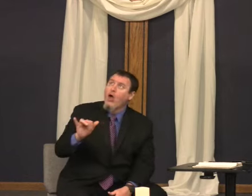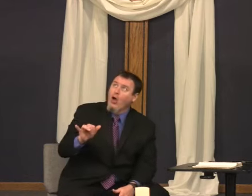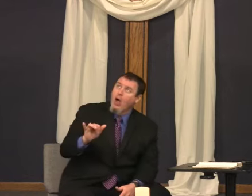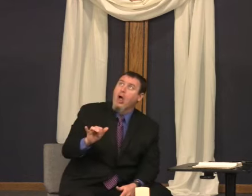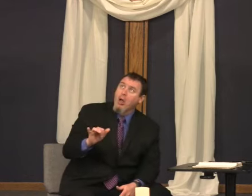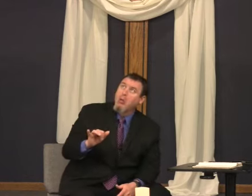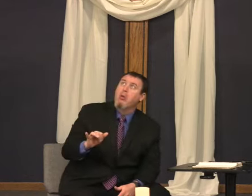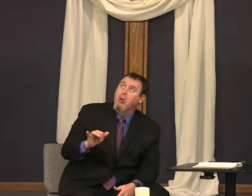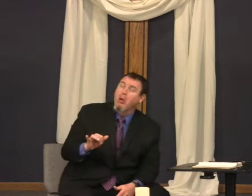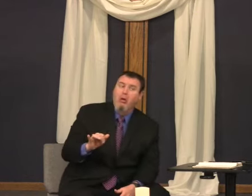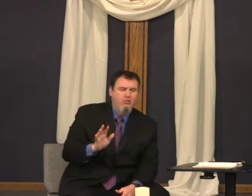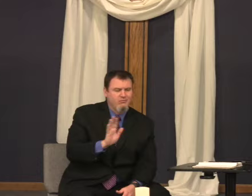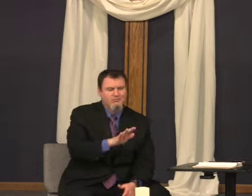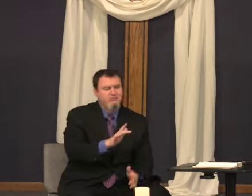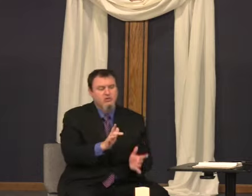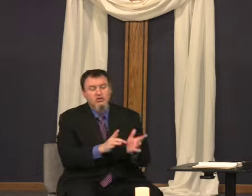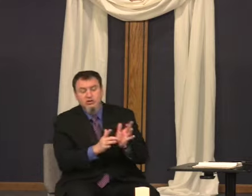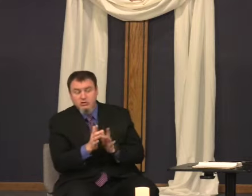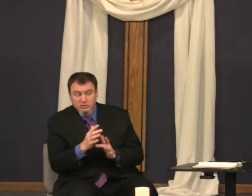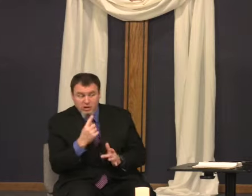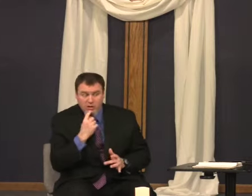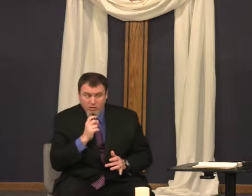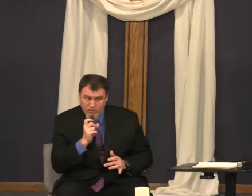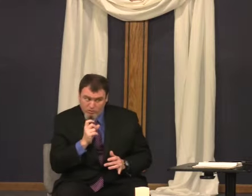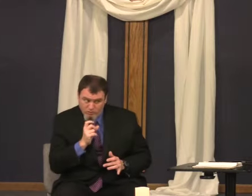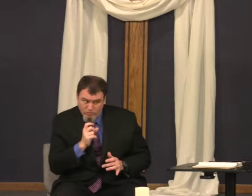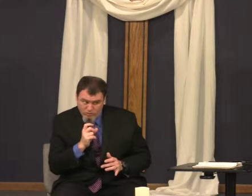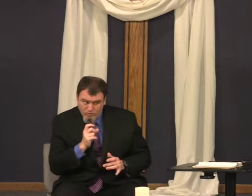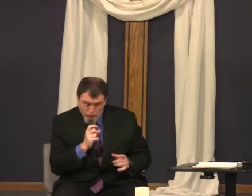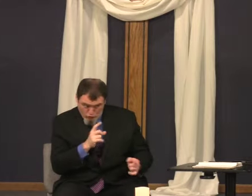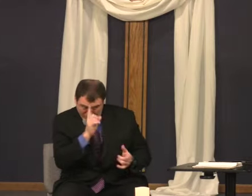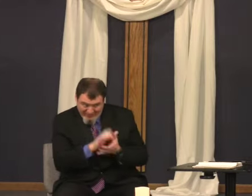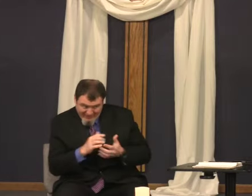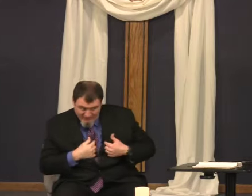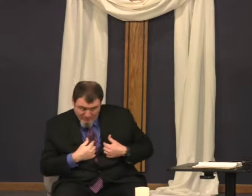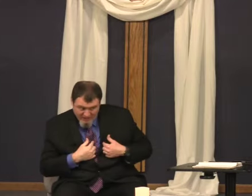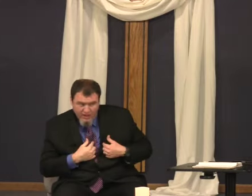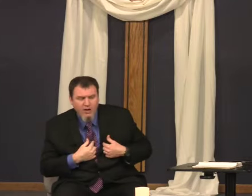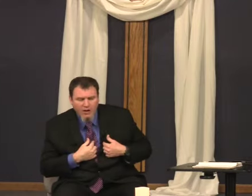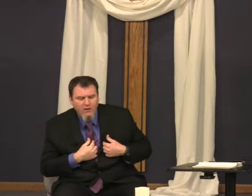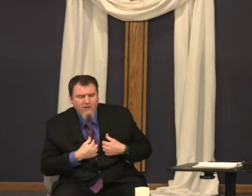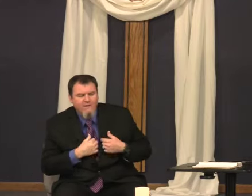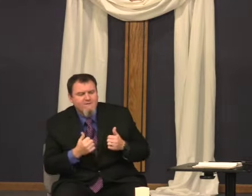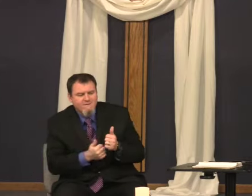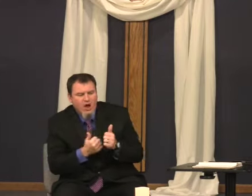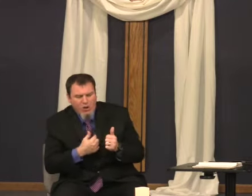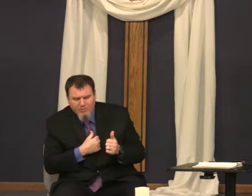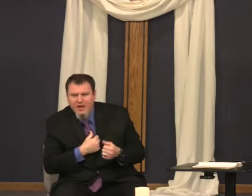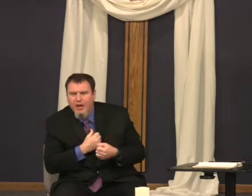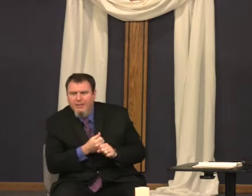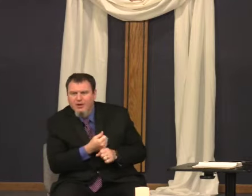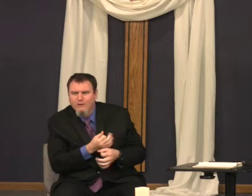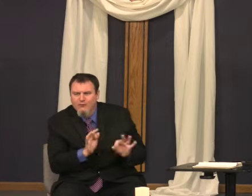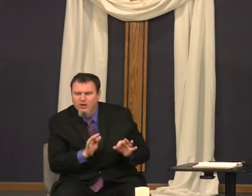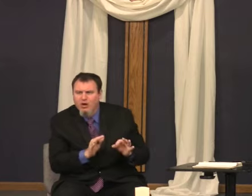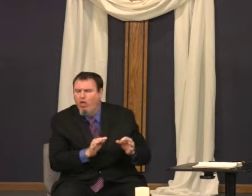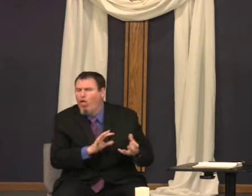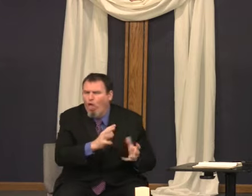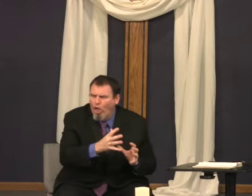they said, oh, yeah. Now Jesus says, you believe in me? Follow me. I'll set you